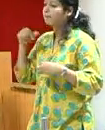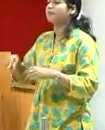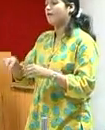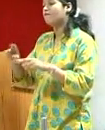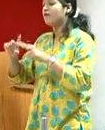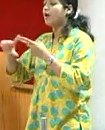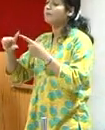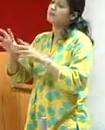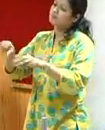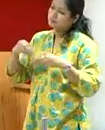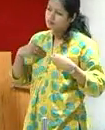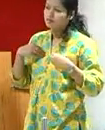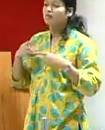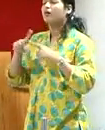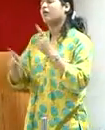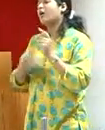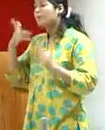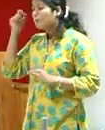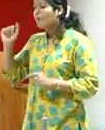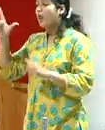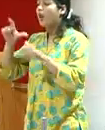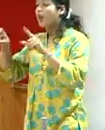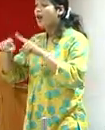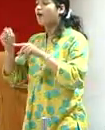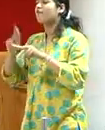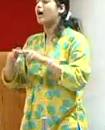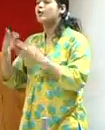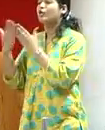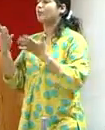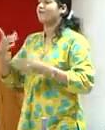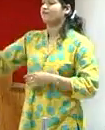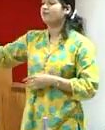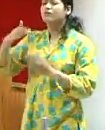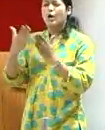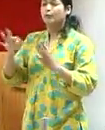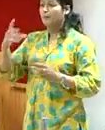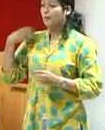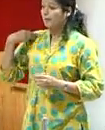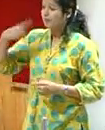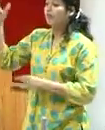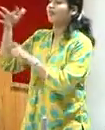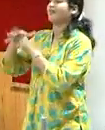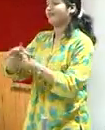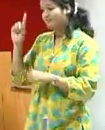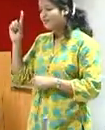The net result is that the entire backlog, this case was filed in 2008, and by 2011, the entire backlog was completed by the